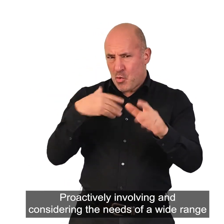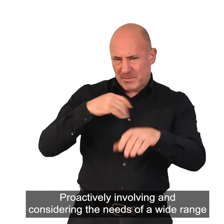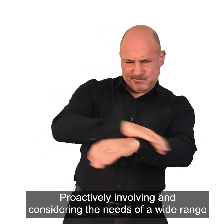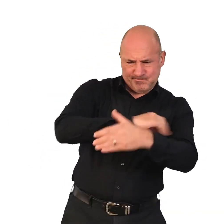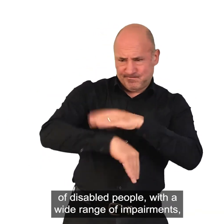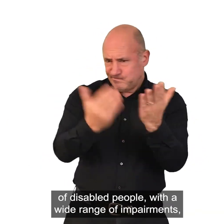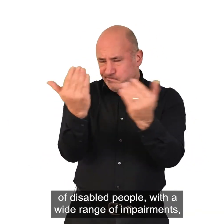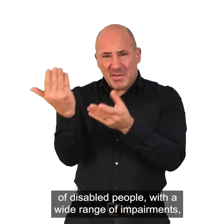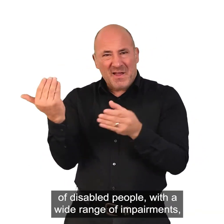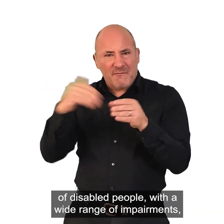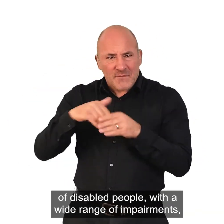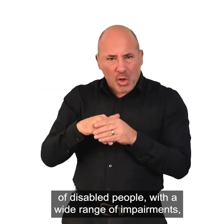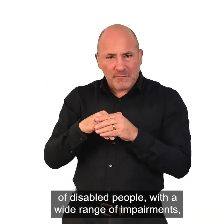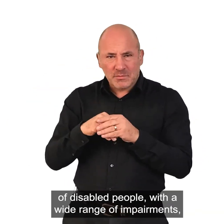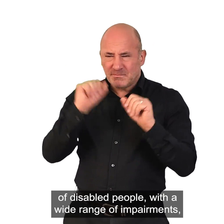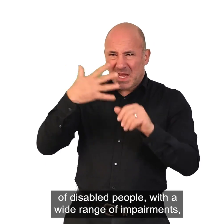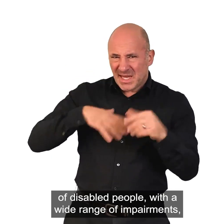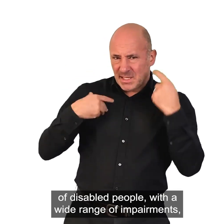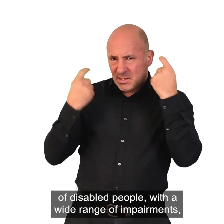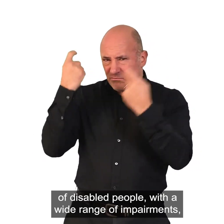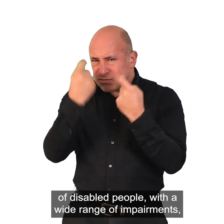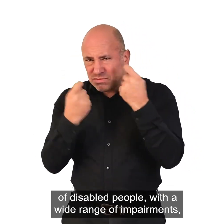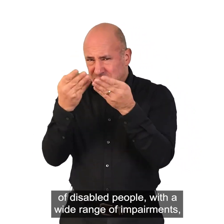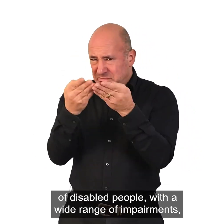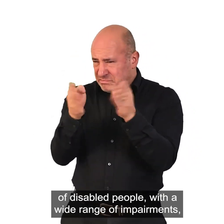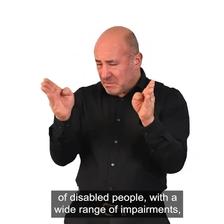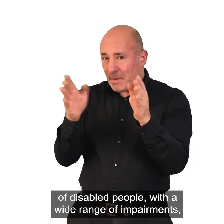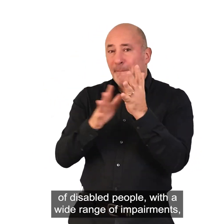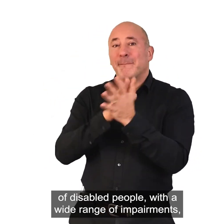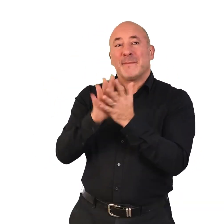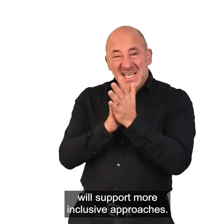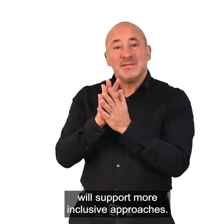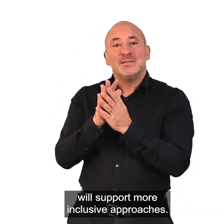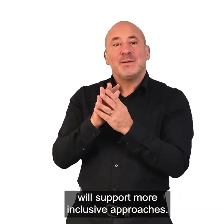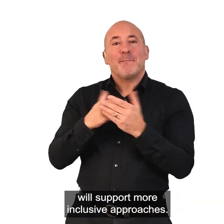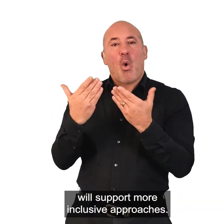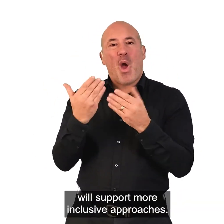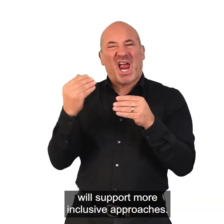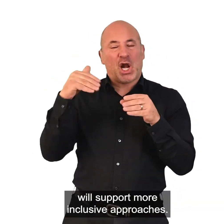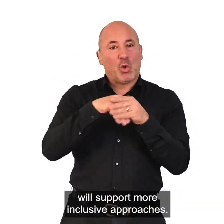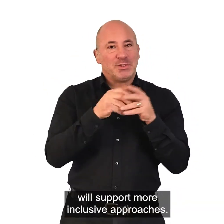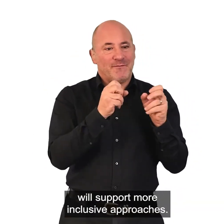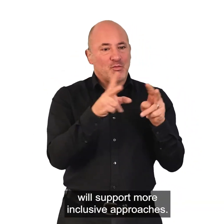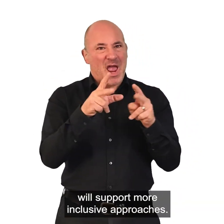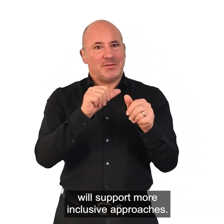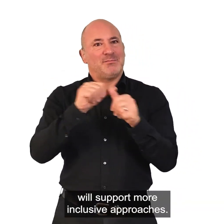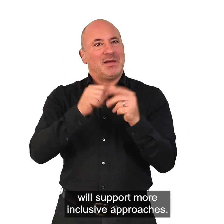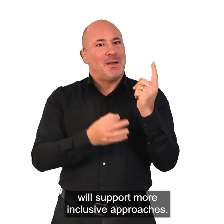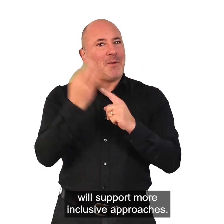of a wide range of disabled people with a wide range of impairments will support more inclusive approaches.